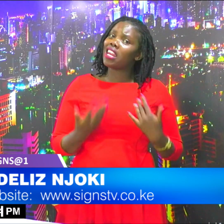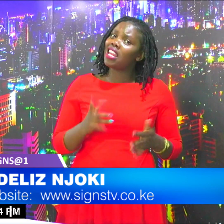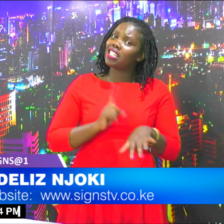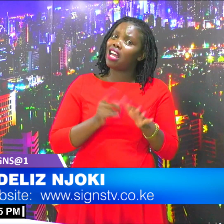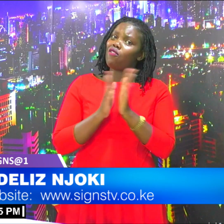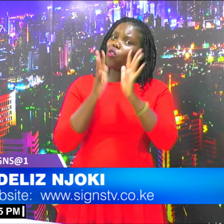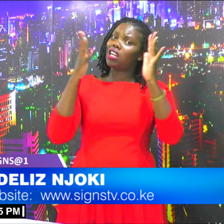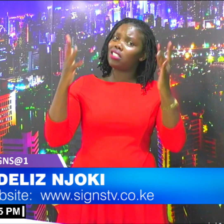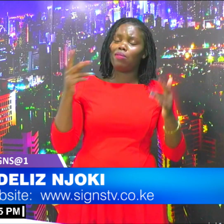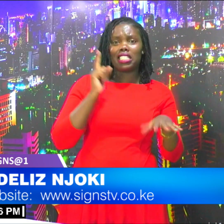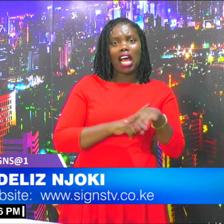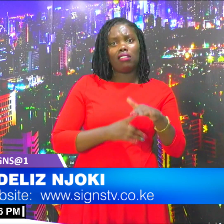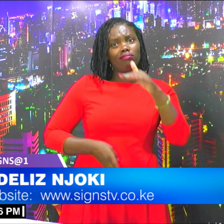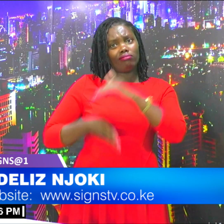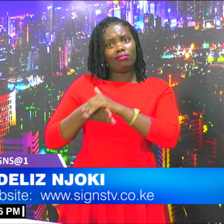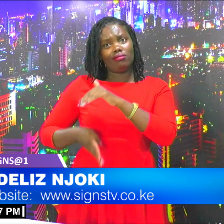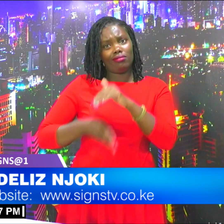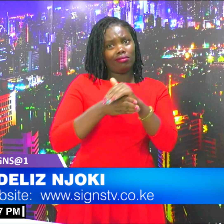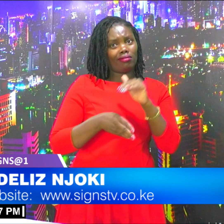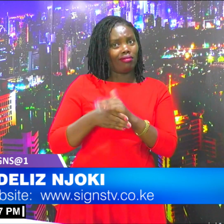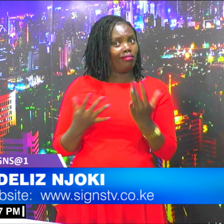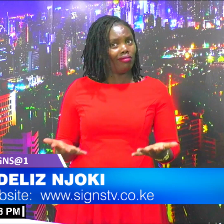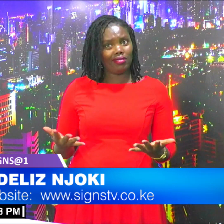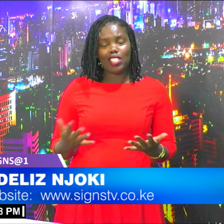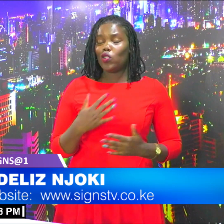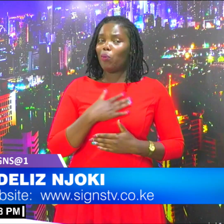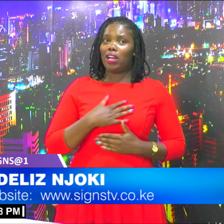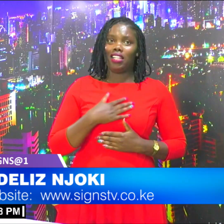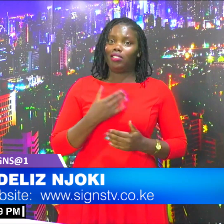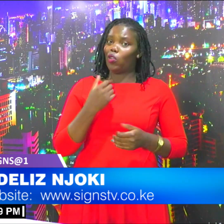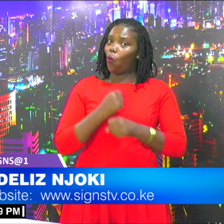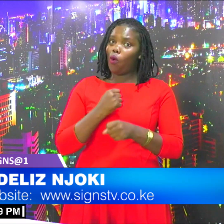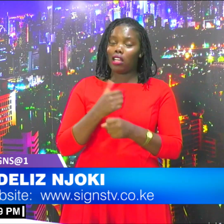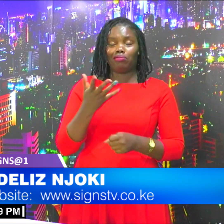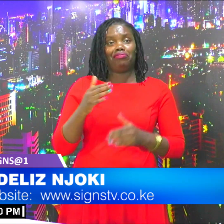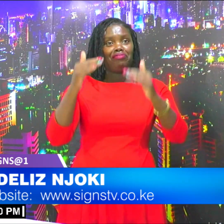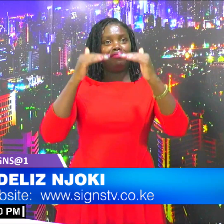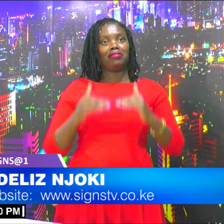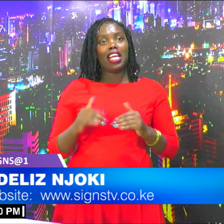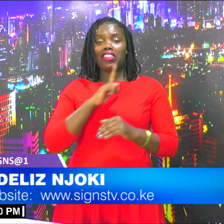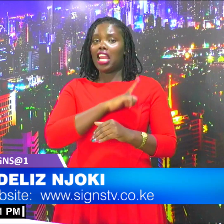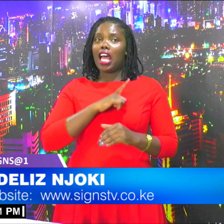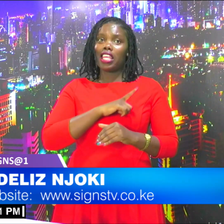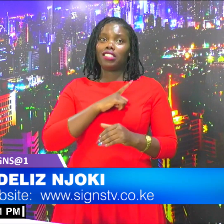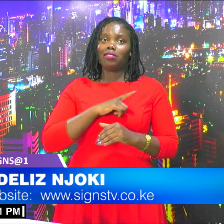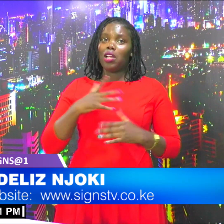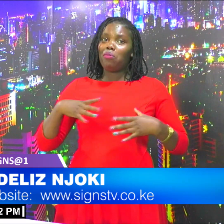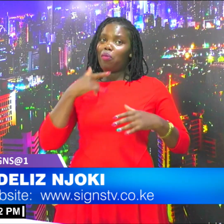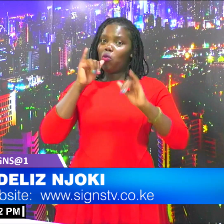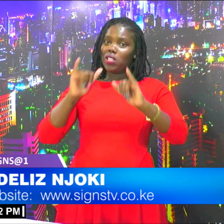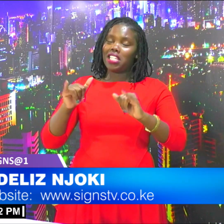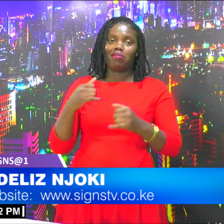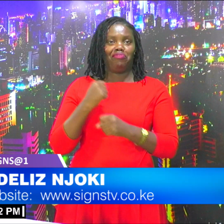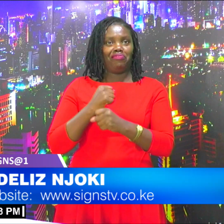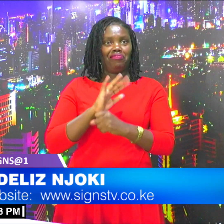Now you have seen what is going to happen with the chiefs. Chiefs, what are you planning around Christmas? Kindly